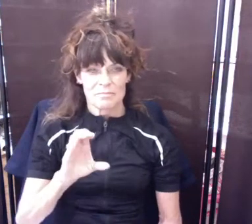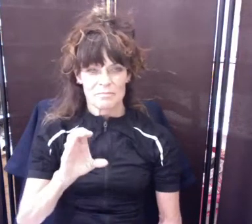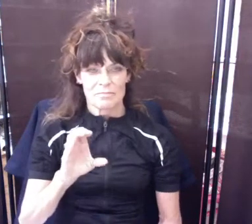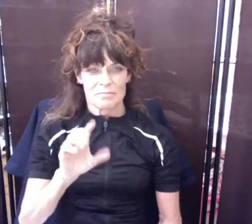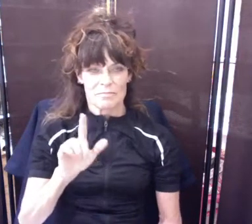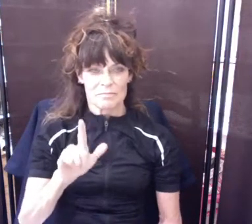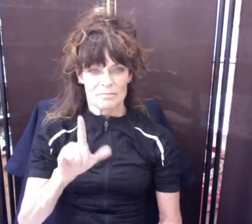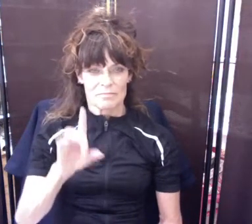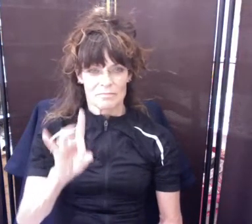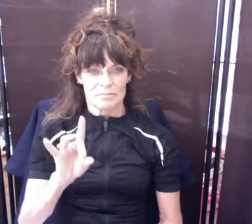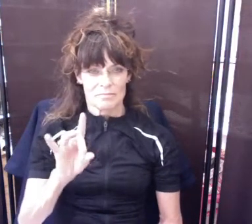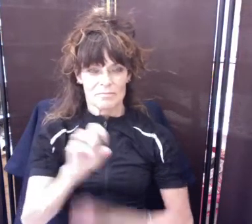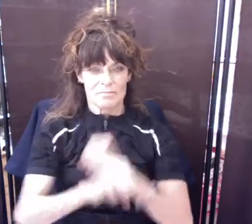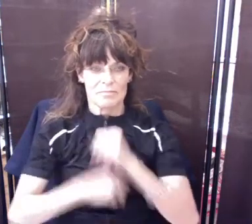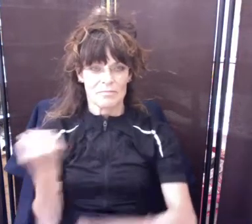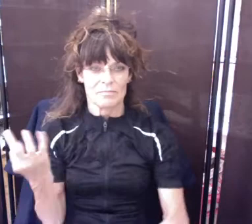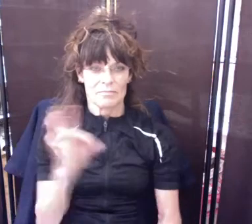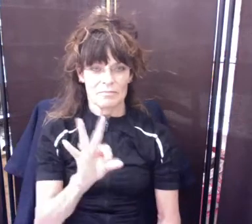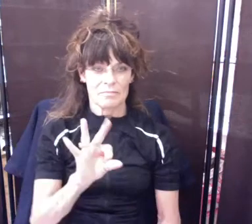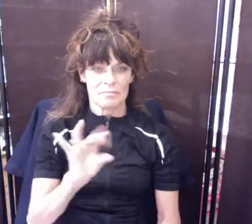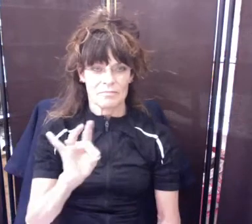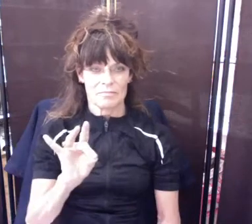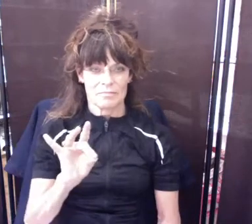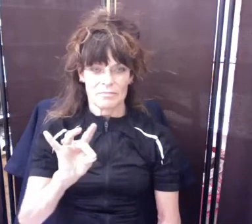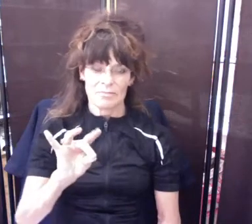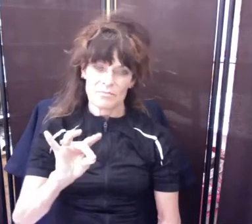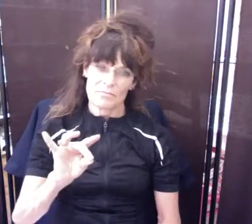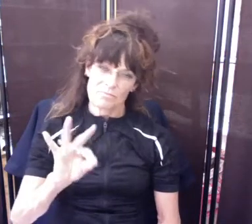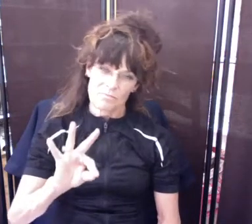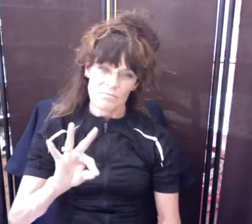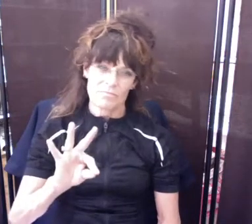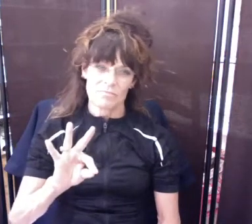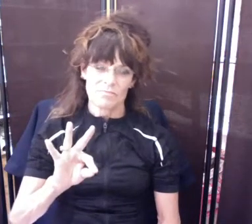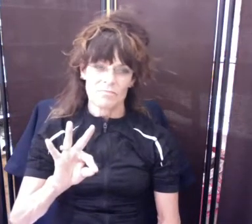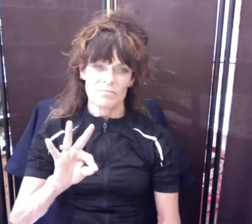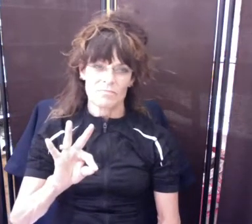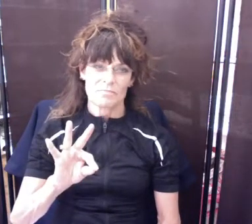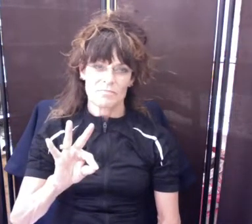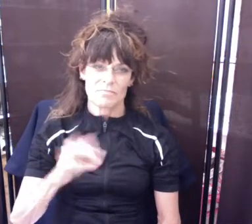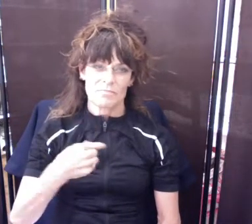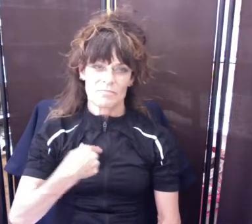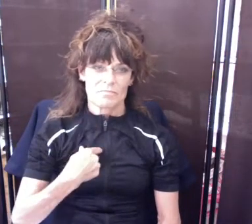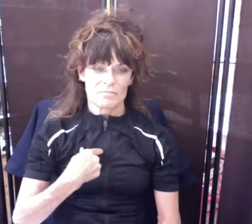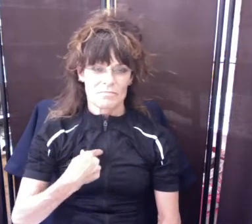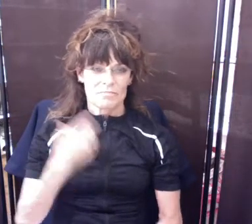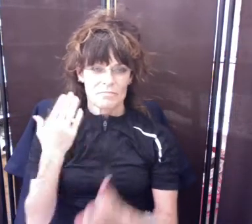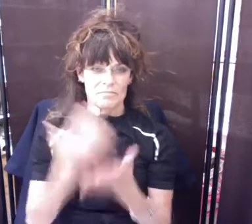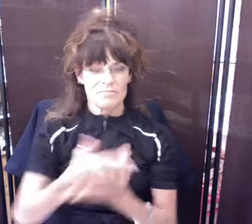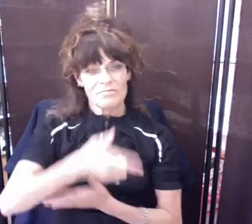separated from alcohol. There was what I believe was going on was there was